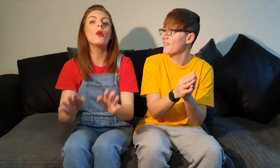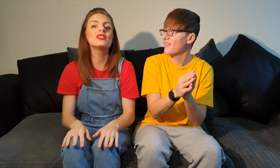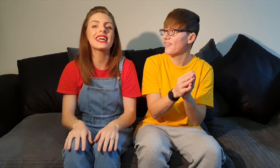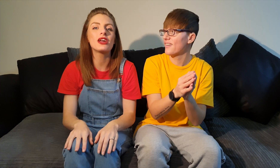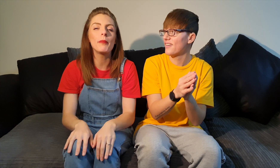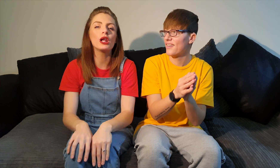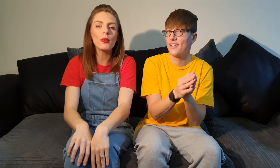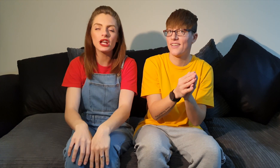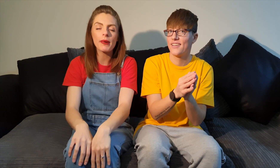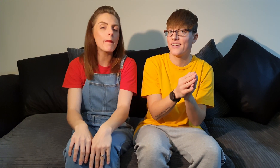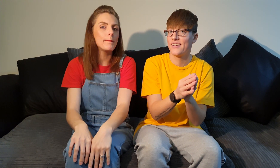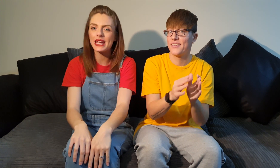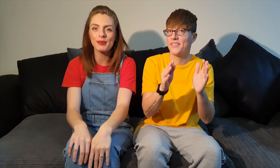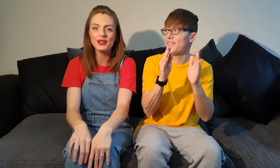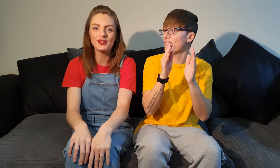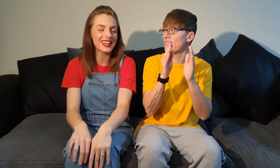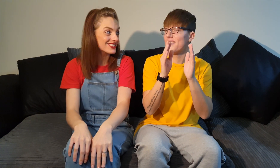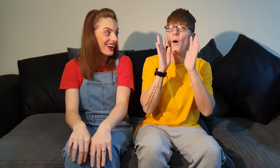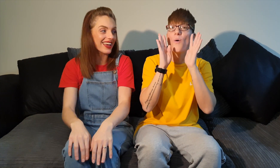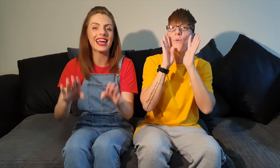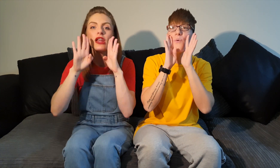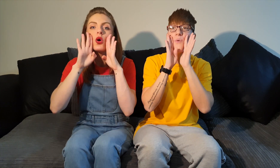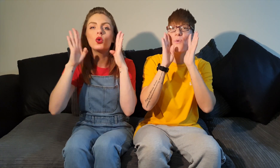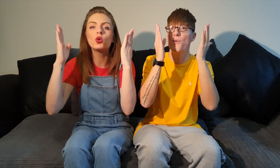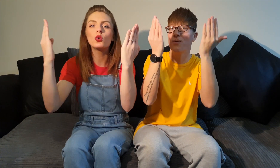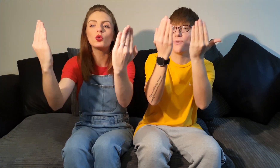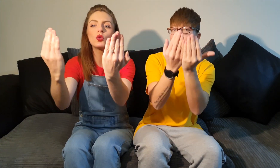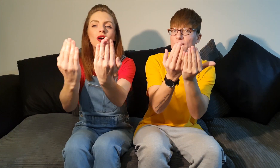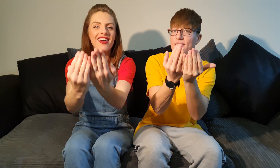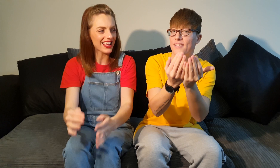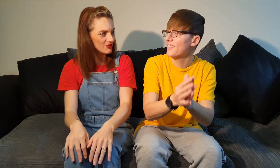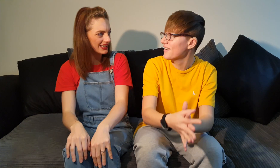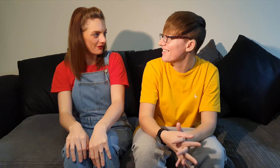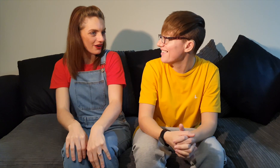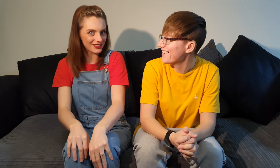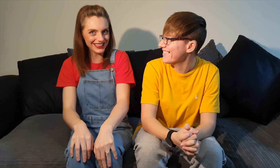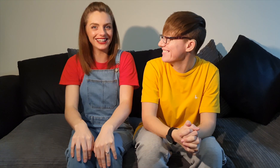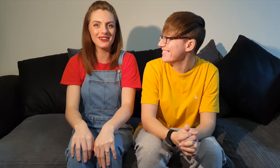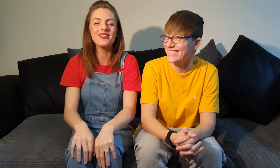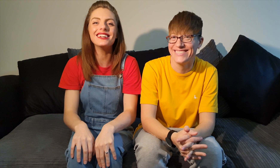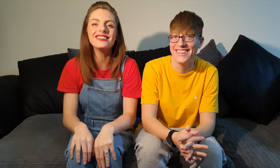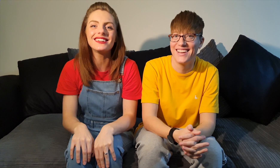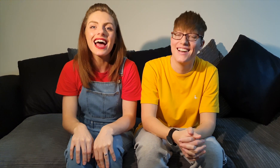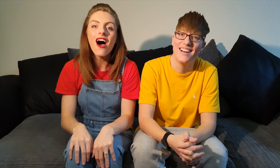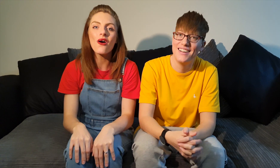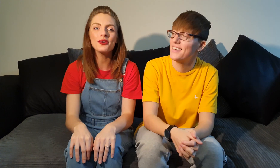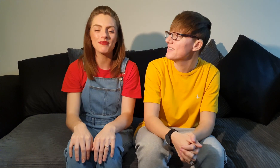Almost like you're blowing up a big balloon. Let's try that again. That's really fun. Balloon. Or you might